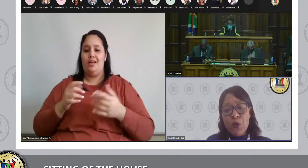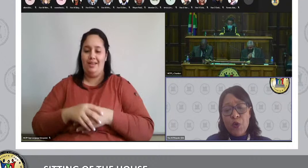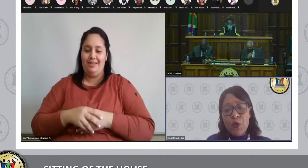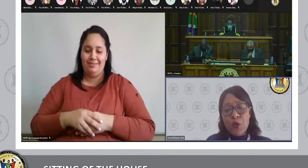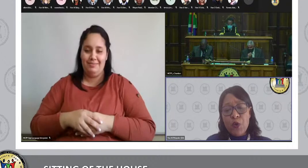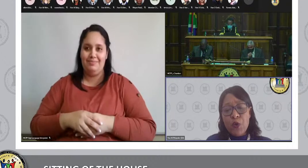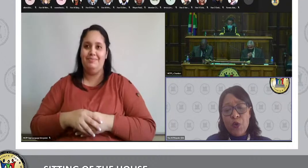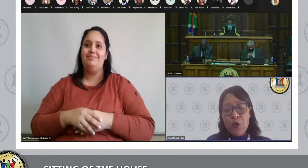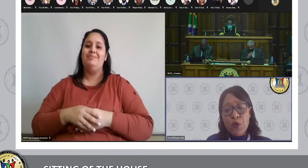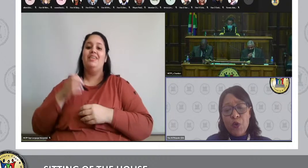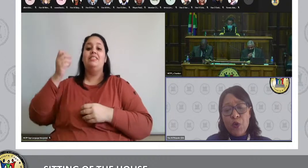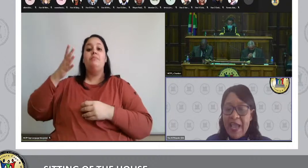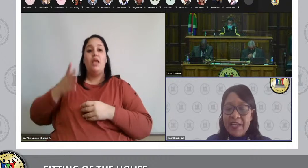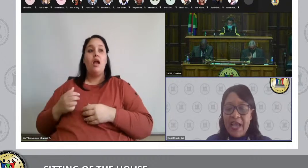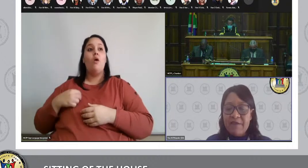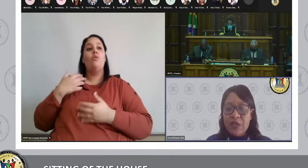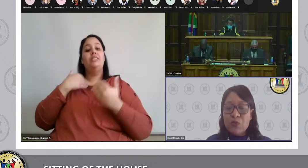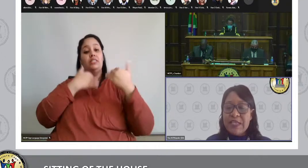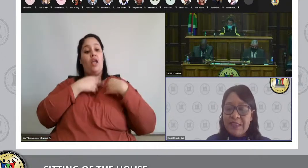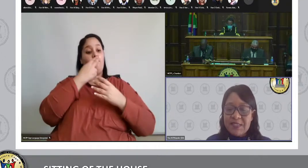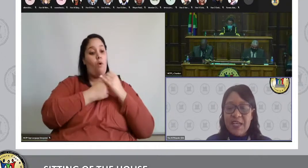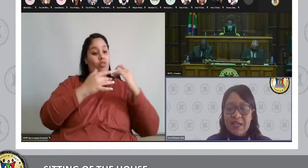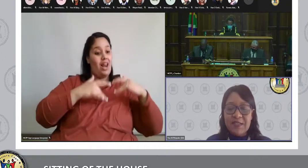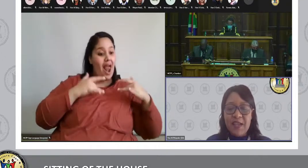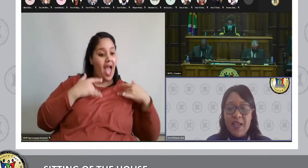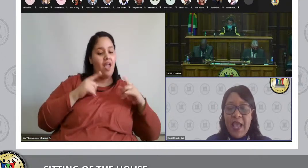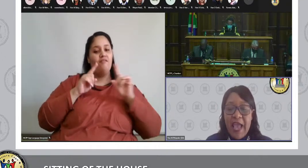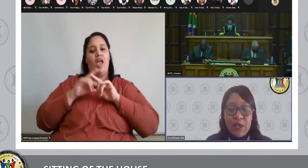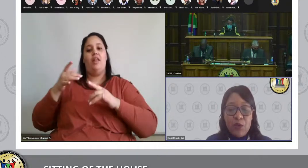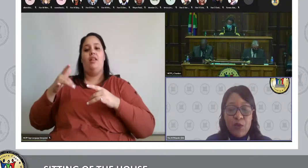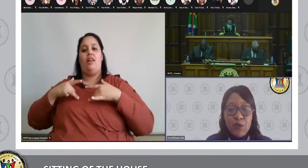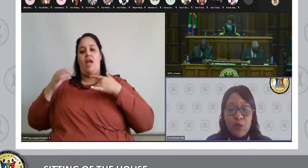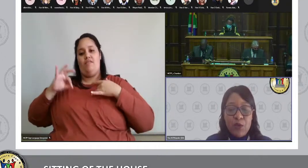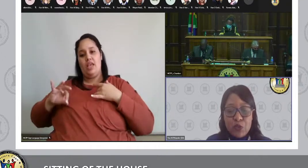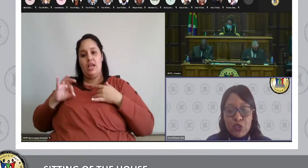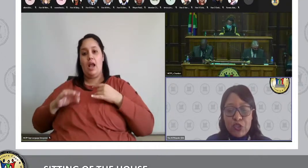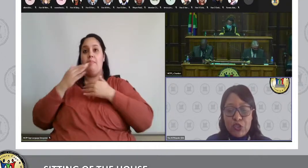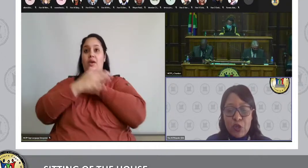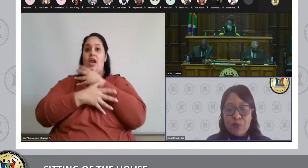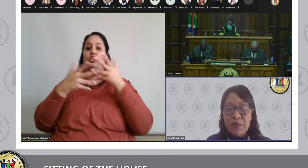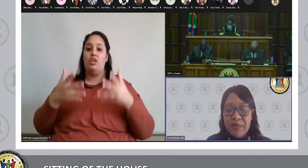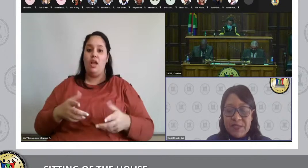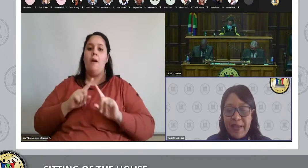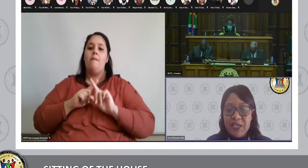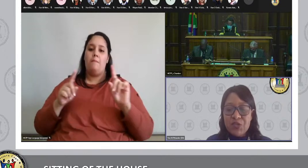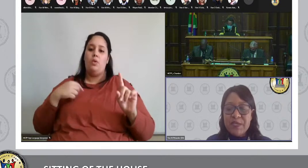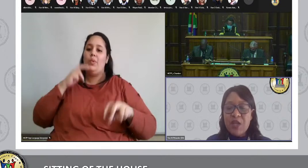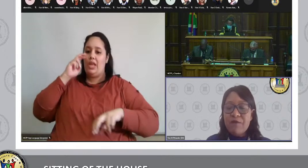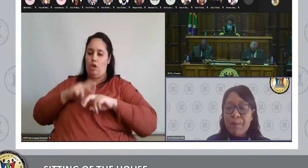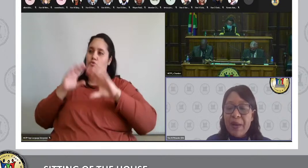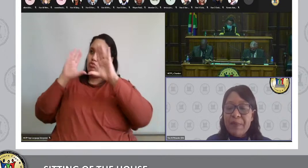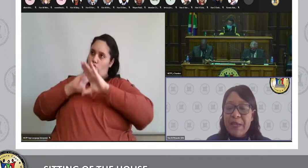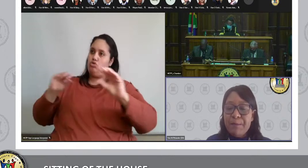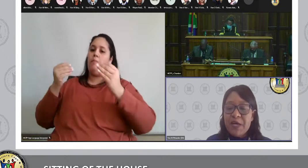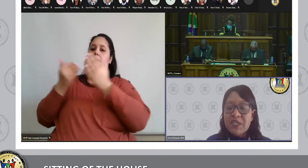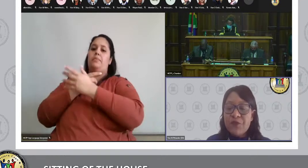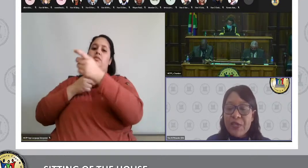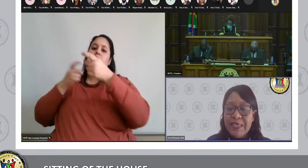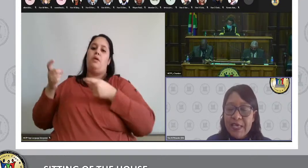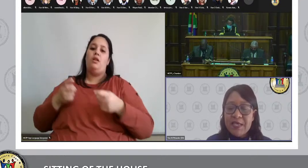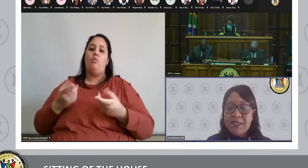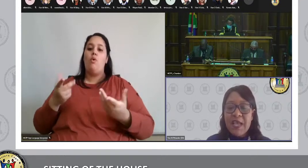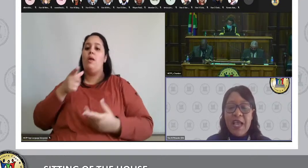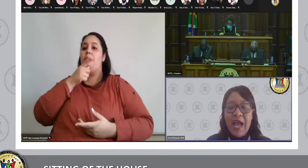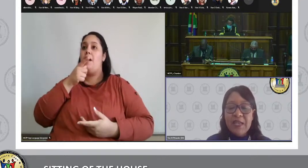would be able to save both lives and livelihoods in this country had we put a stop to the mismanagement of the public purse